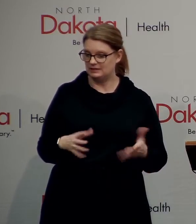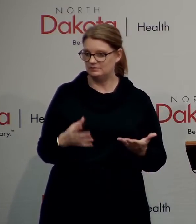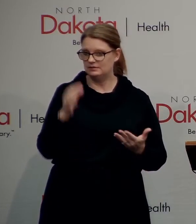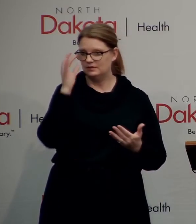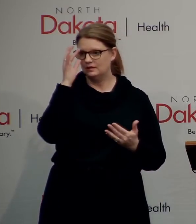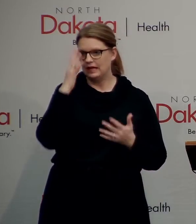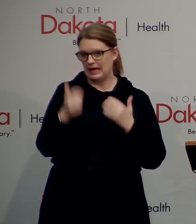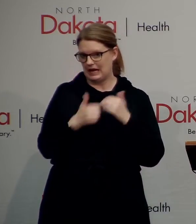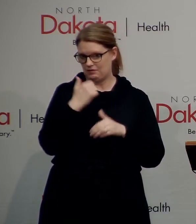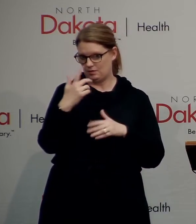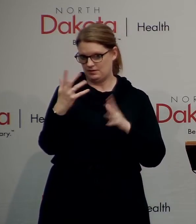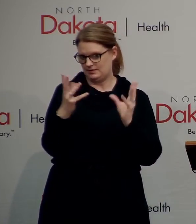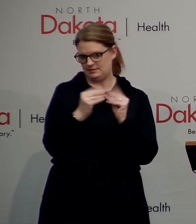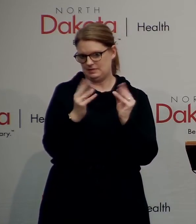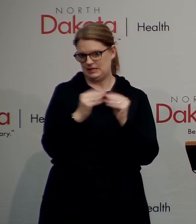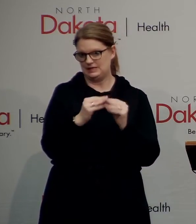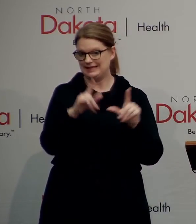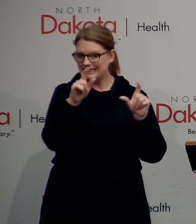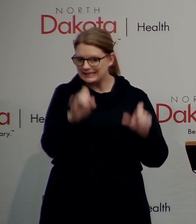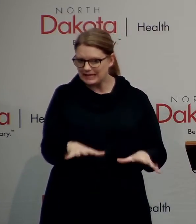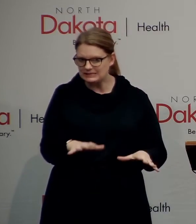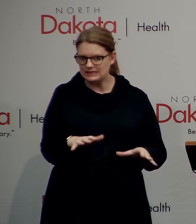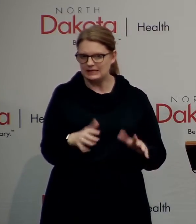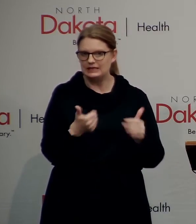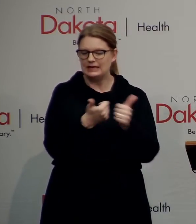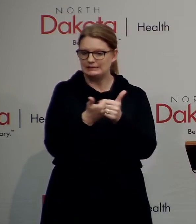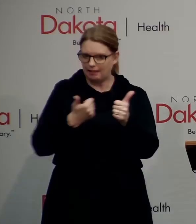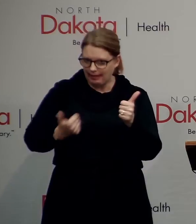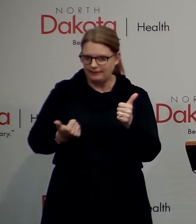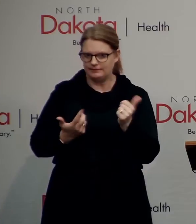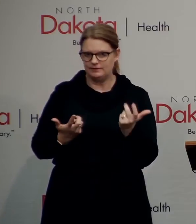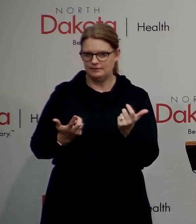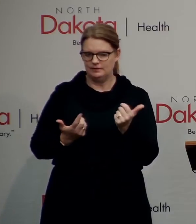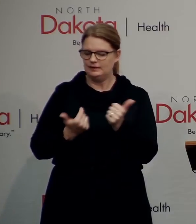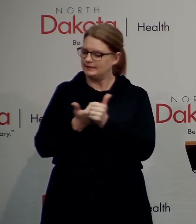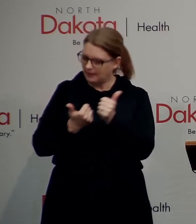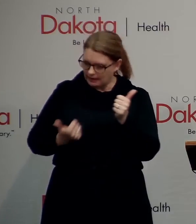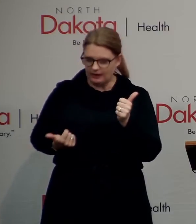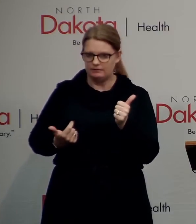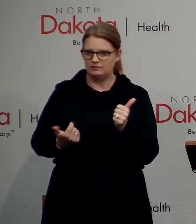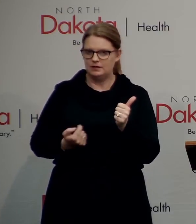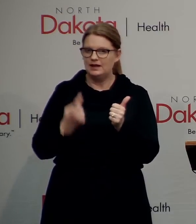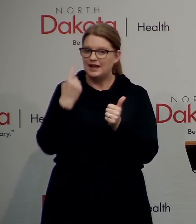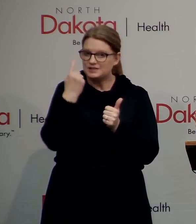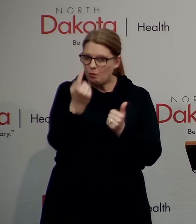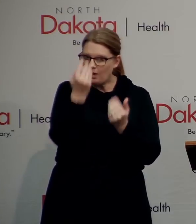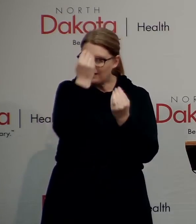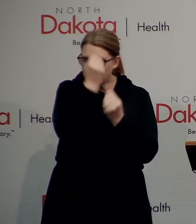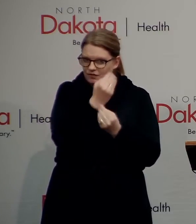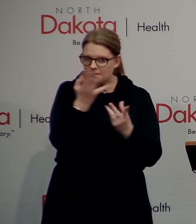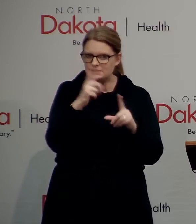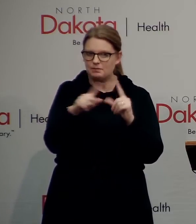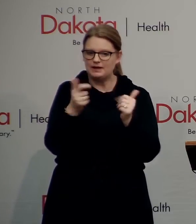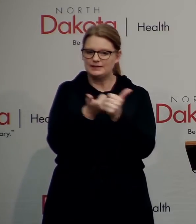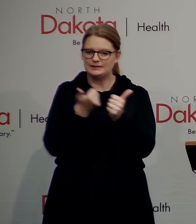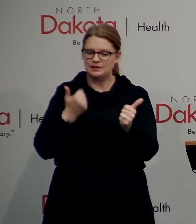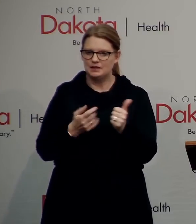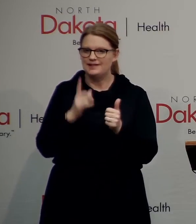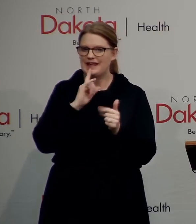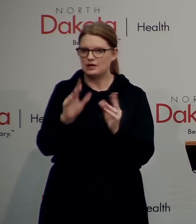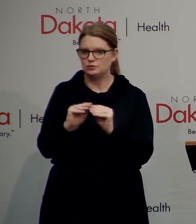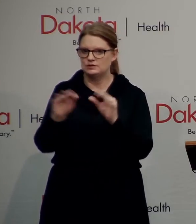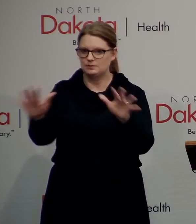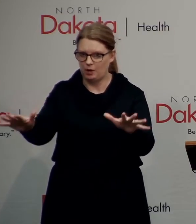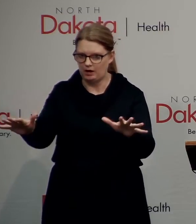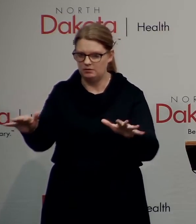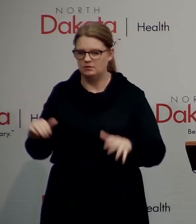at every one of these sessions, the testing is latent. It's a latent piece of data. It is one piece of data, but it trails the actual spread.